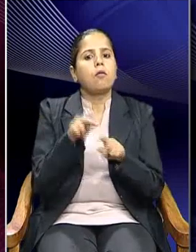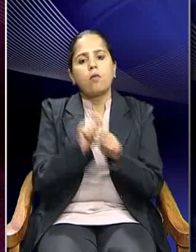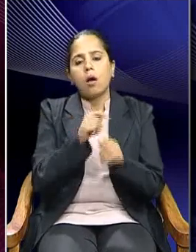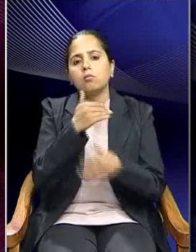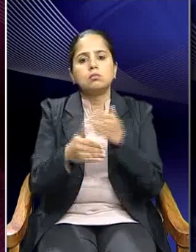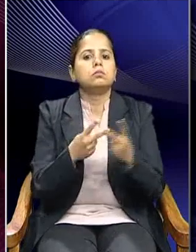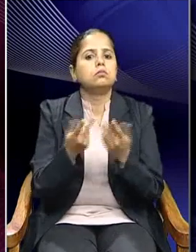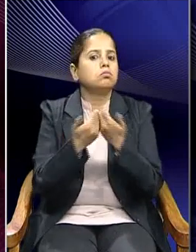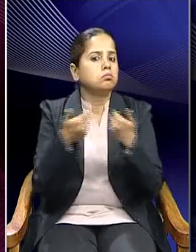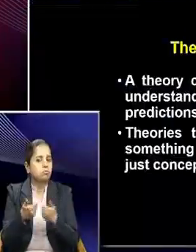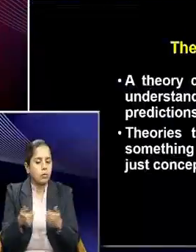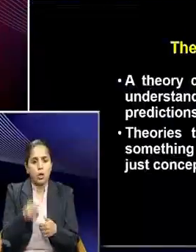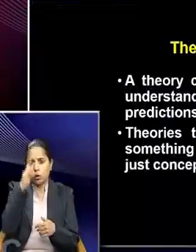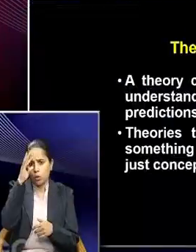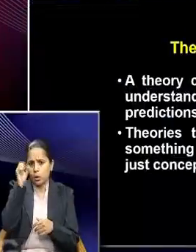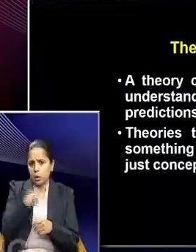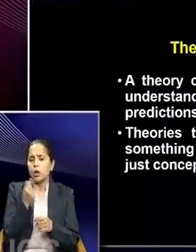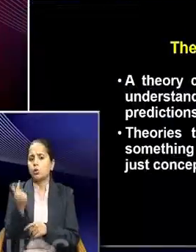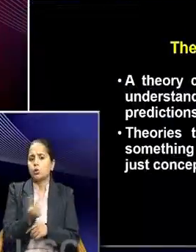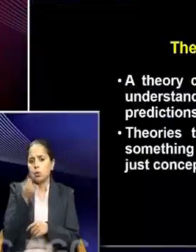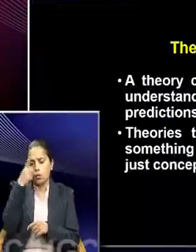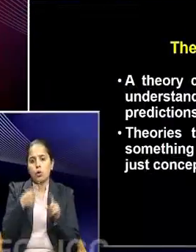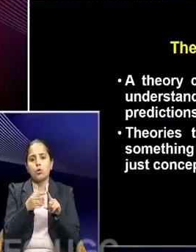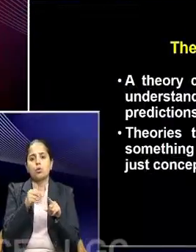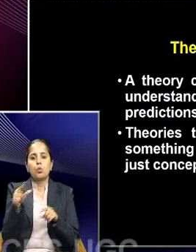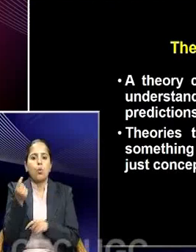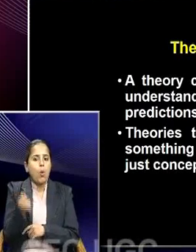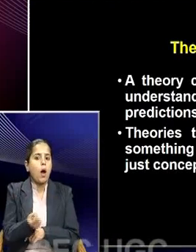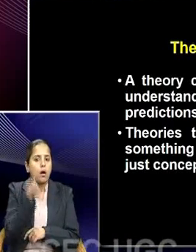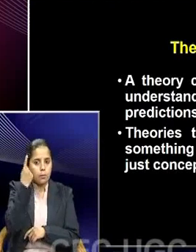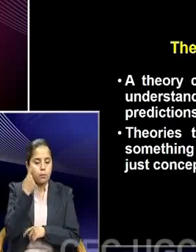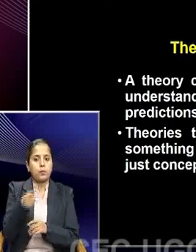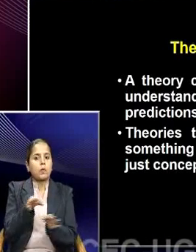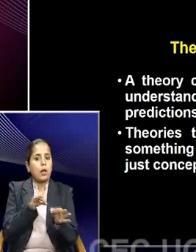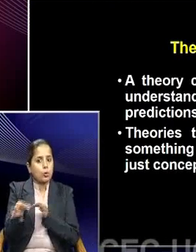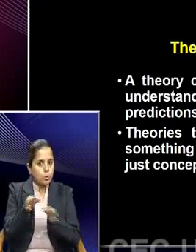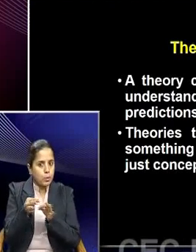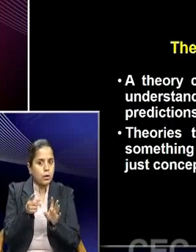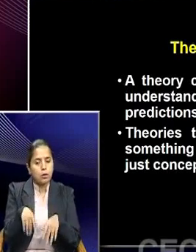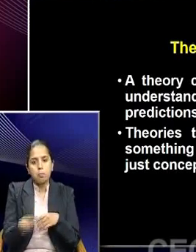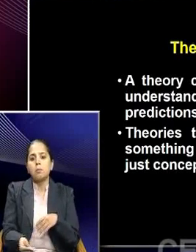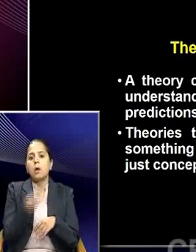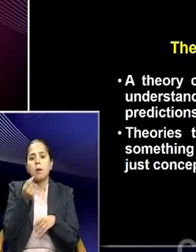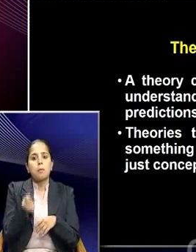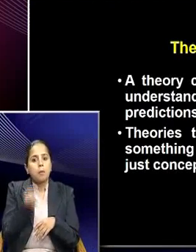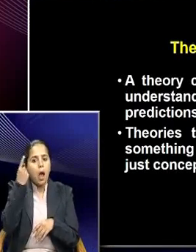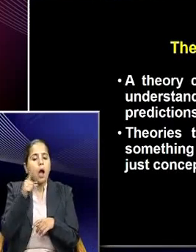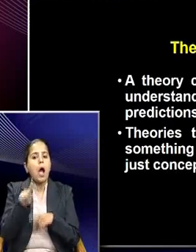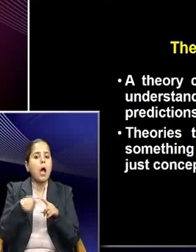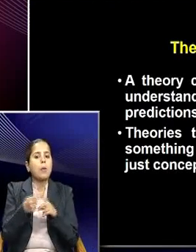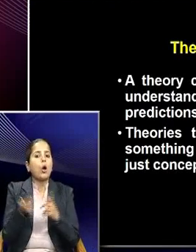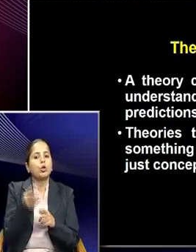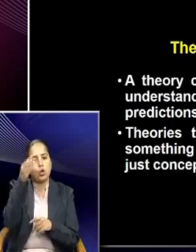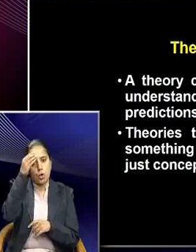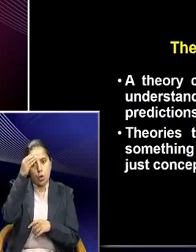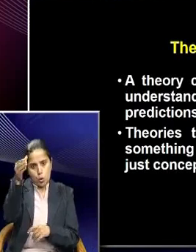A theory can be used as a tool to understand, explain, and make predictions about concepts.